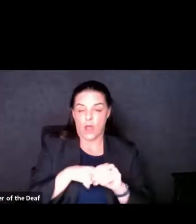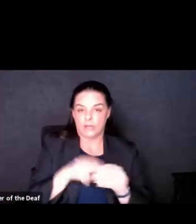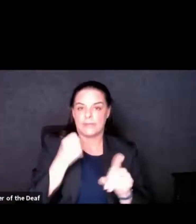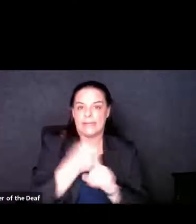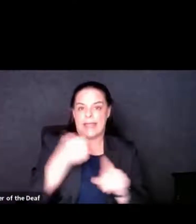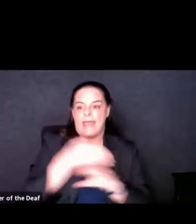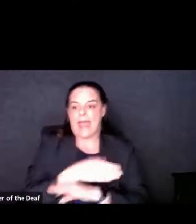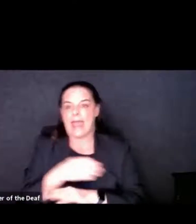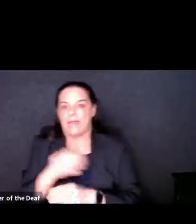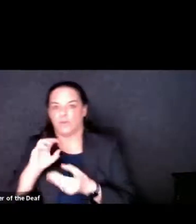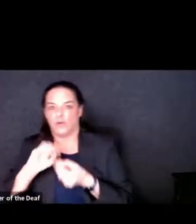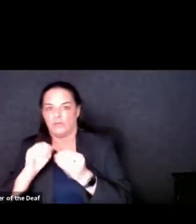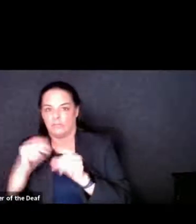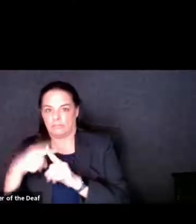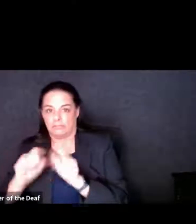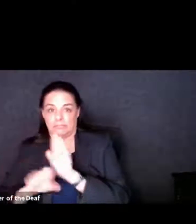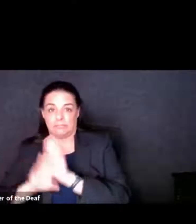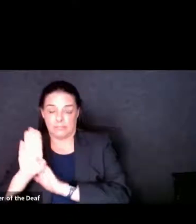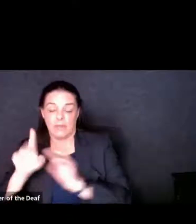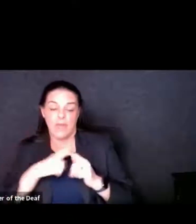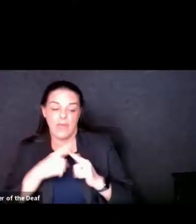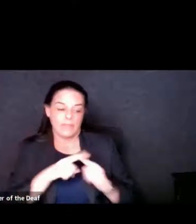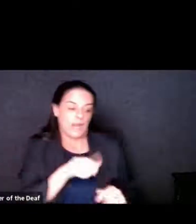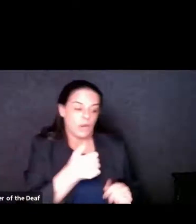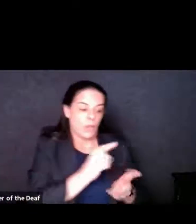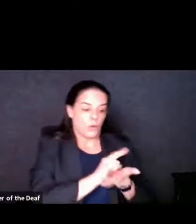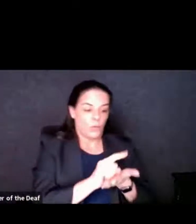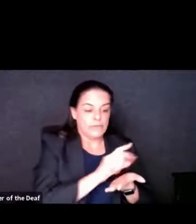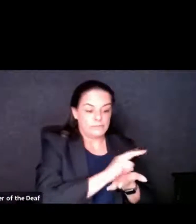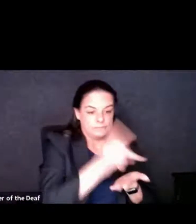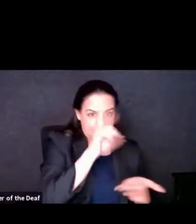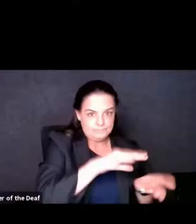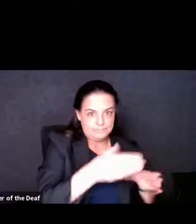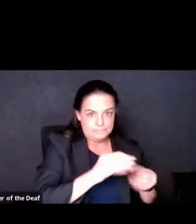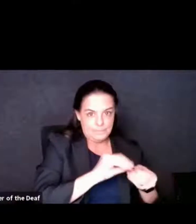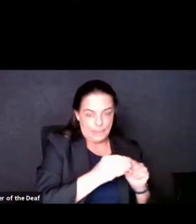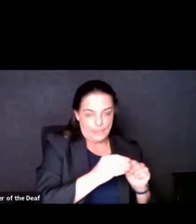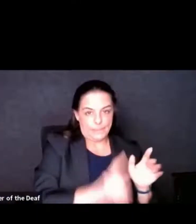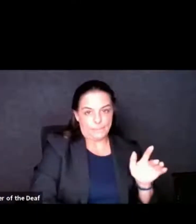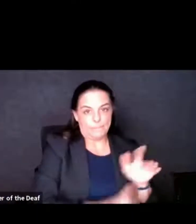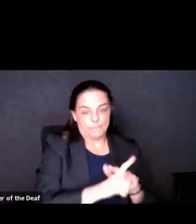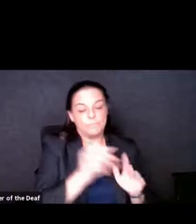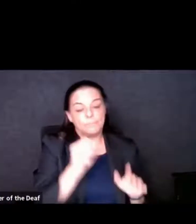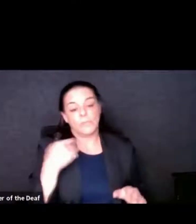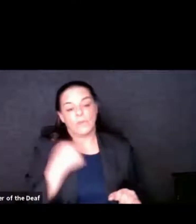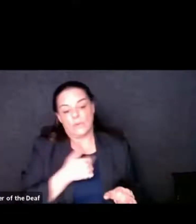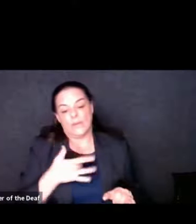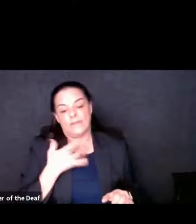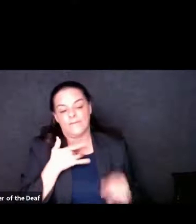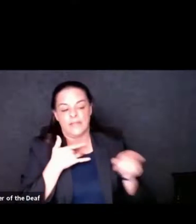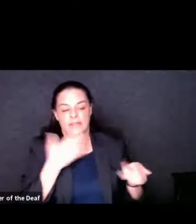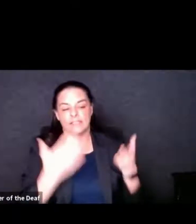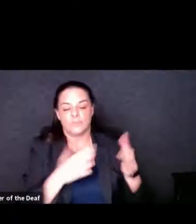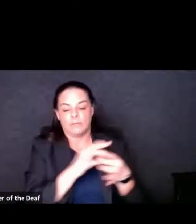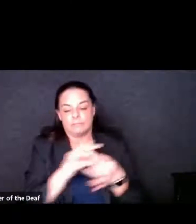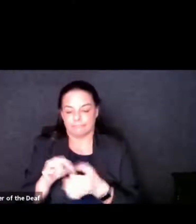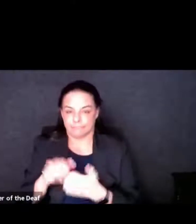case spike, and then another week or more for the deaths to start showing up. So we feel like this is probably due to